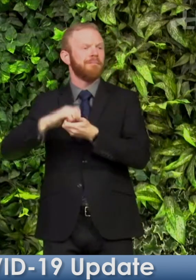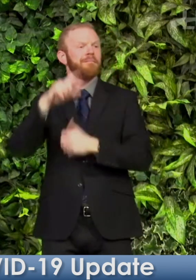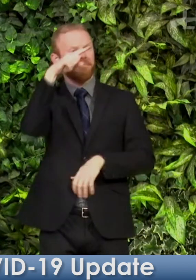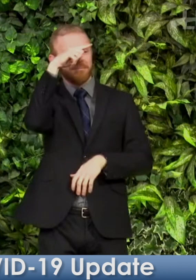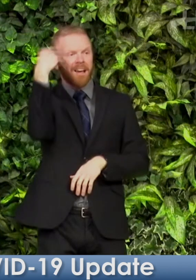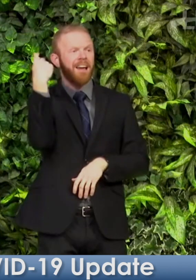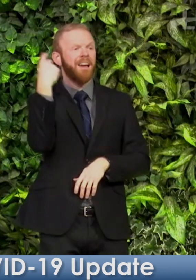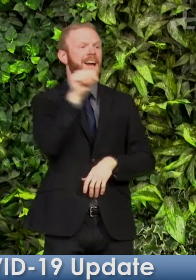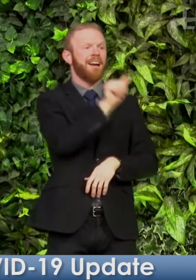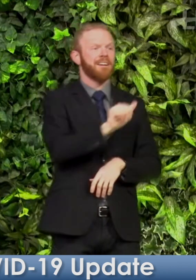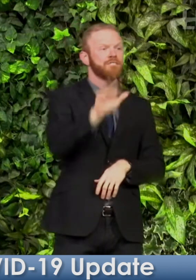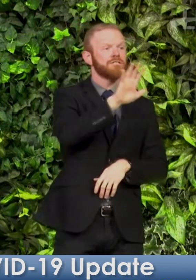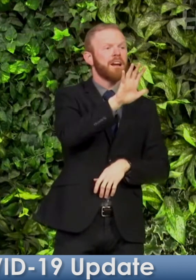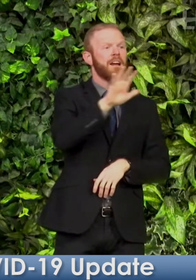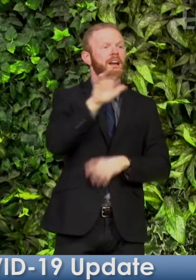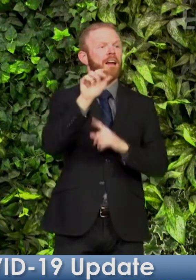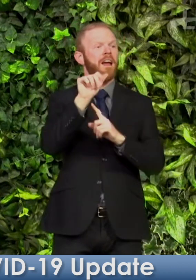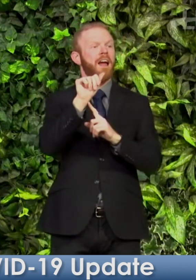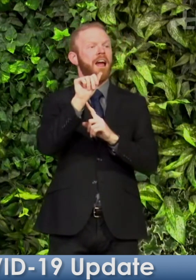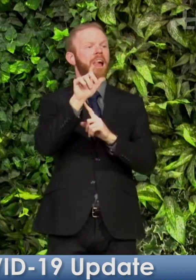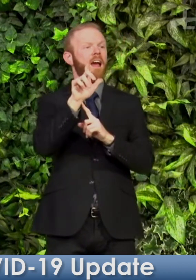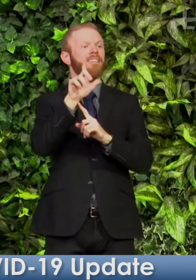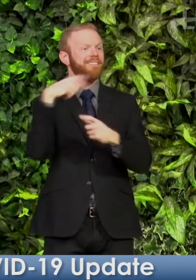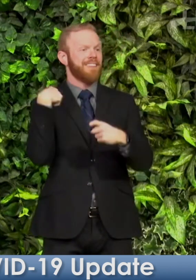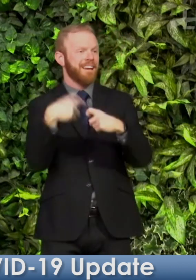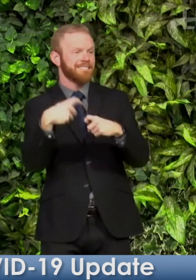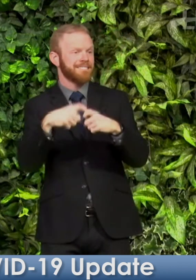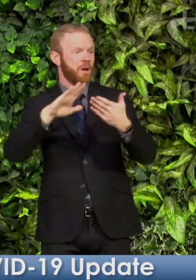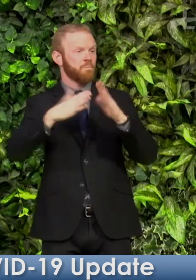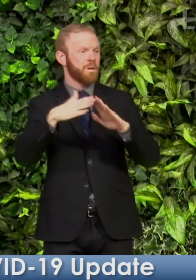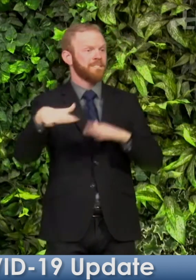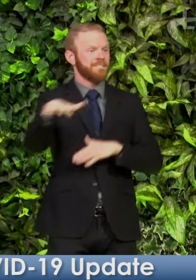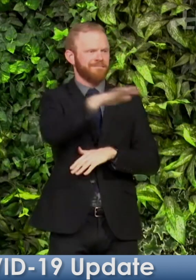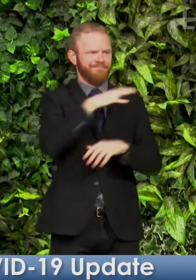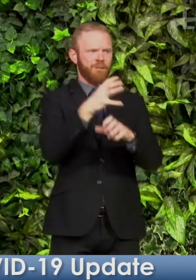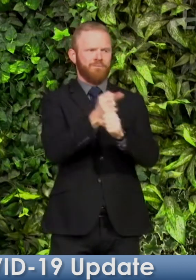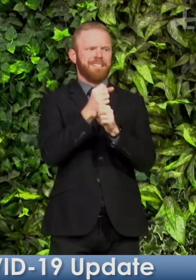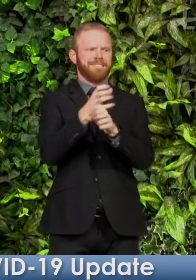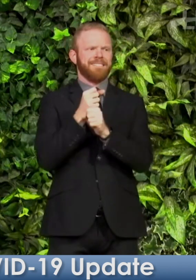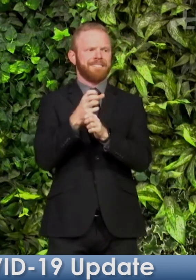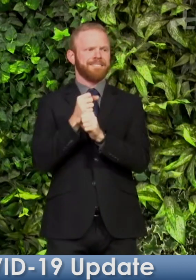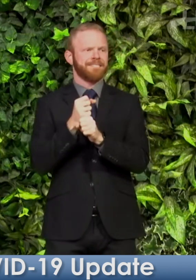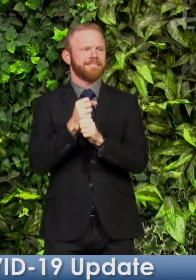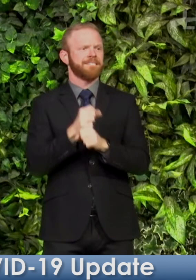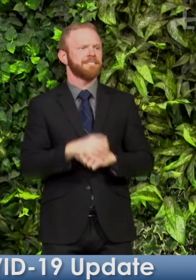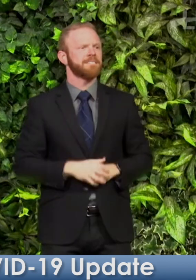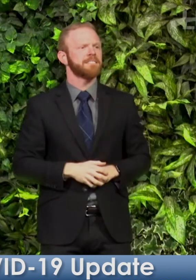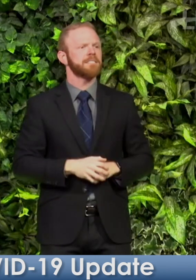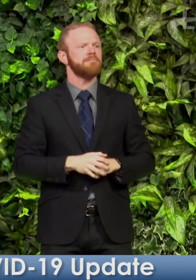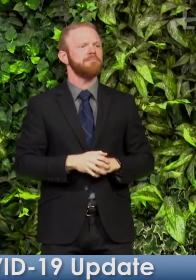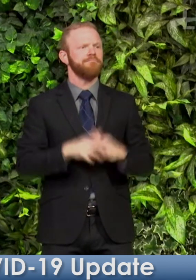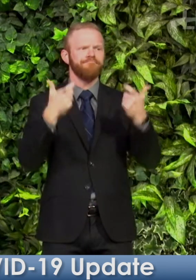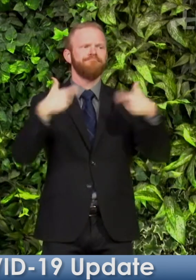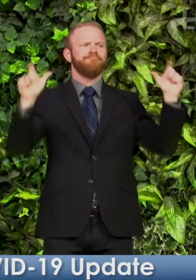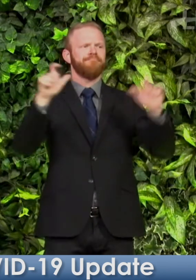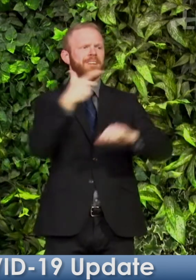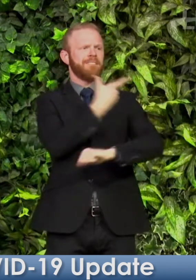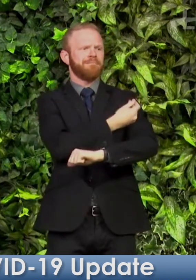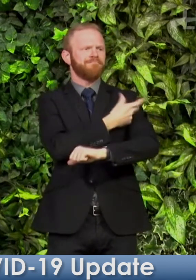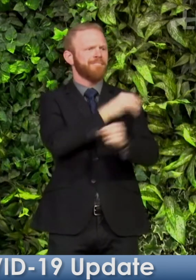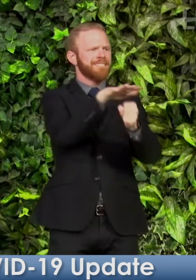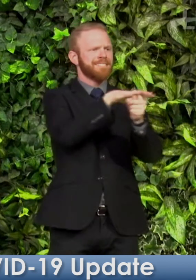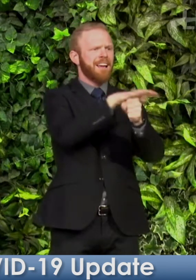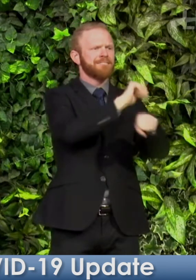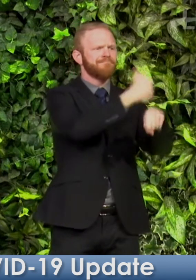they deserve. It's the types of innovative strategies here in Long Beach, like large vaccination sites, translation and